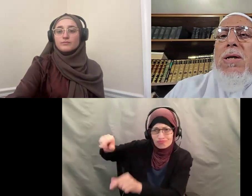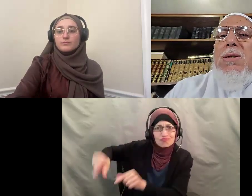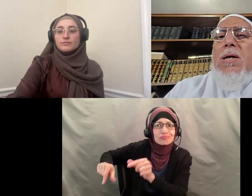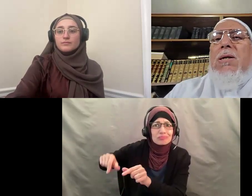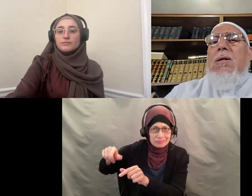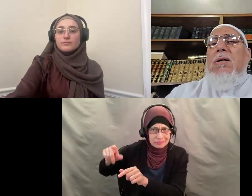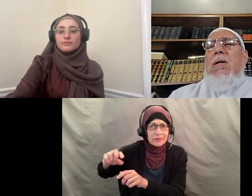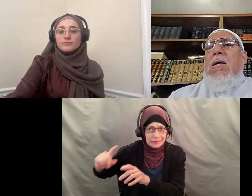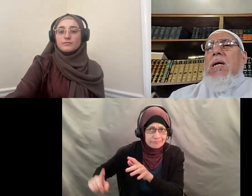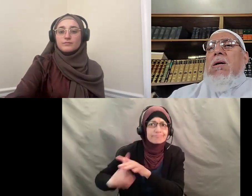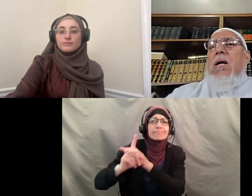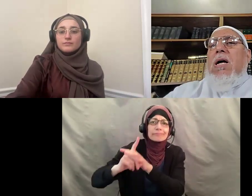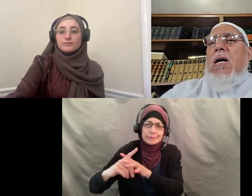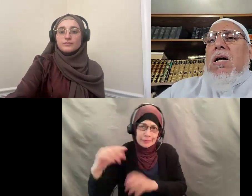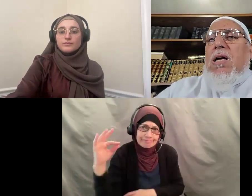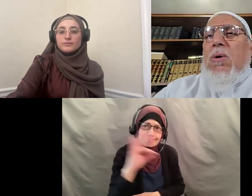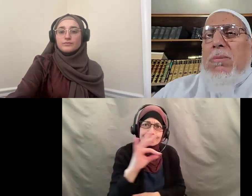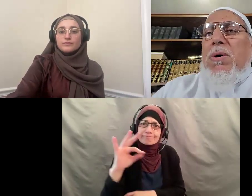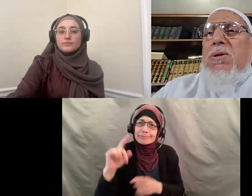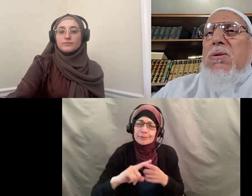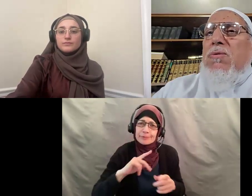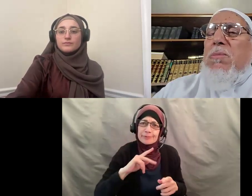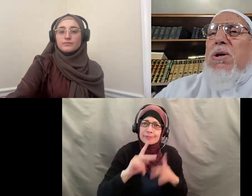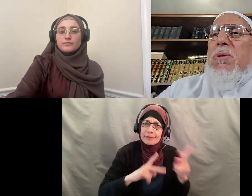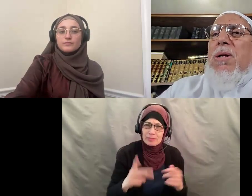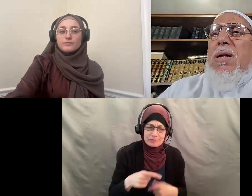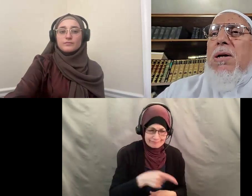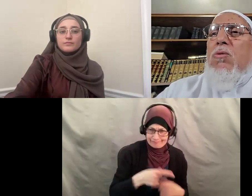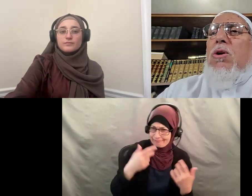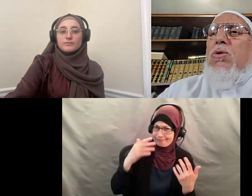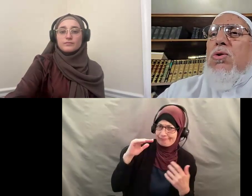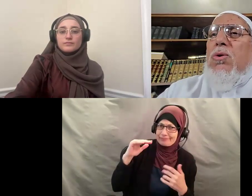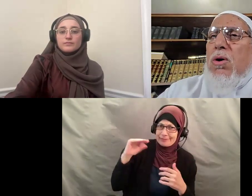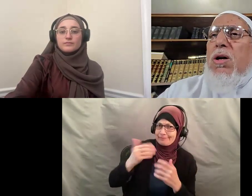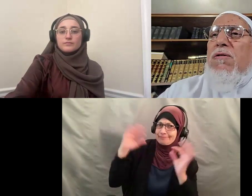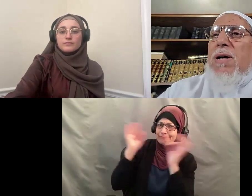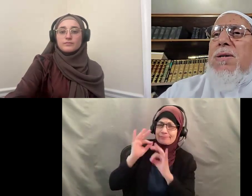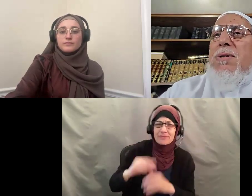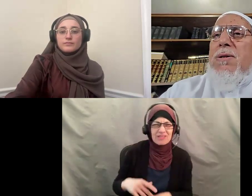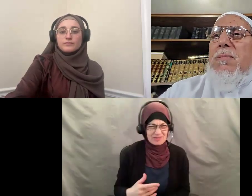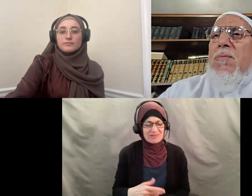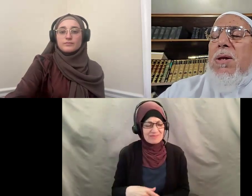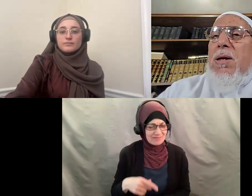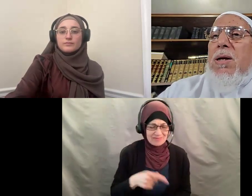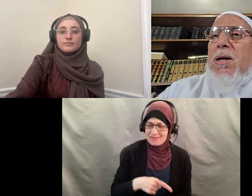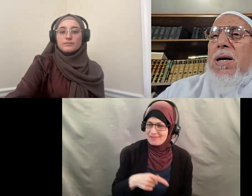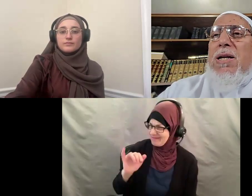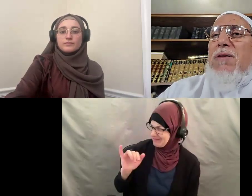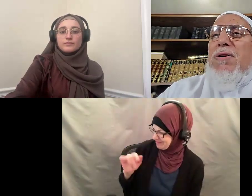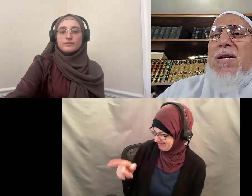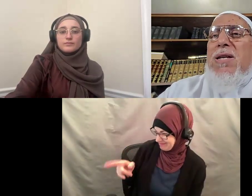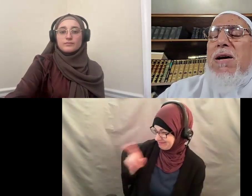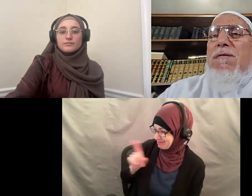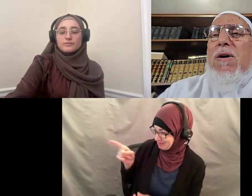So they said, a one person from the community will control all of us, and